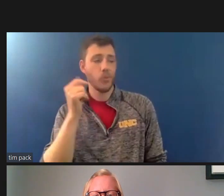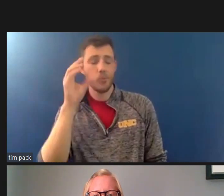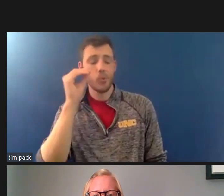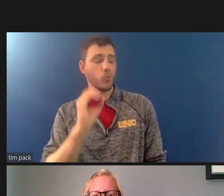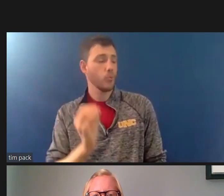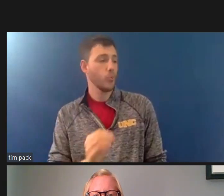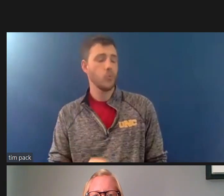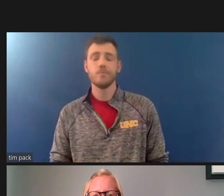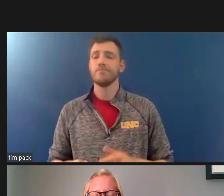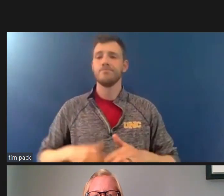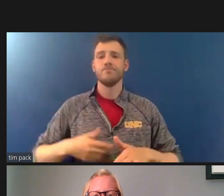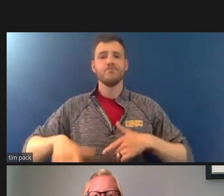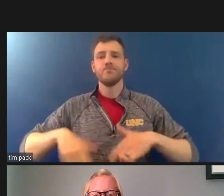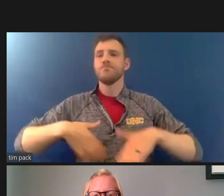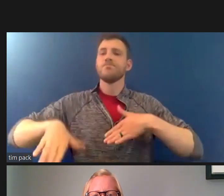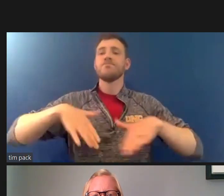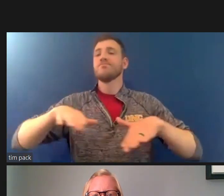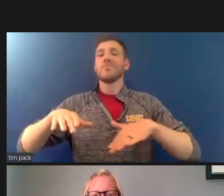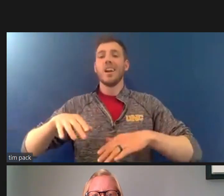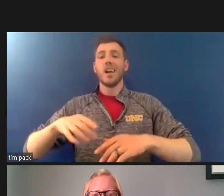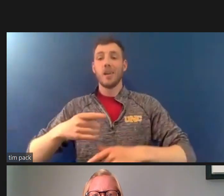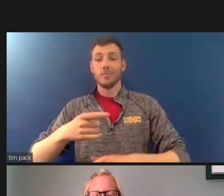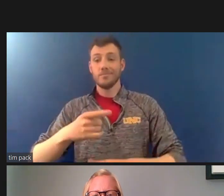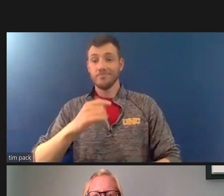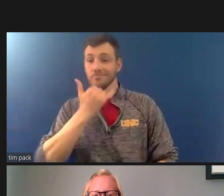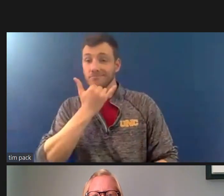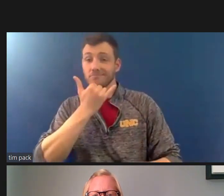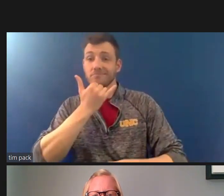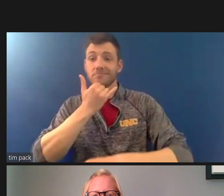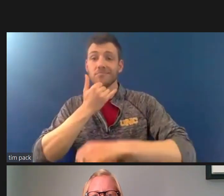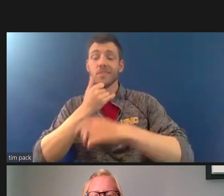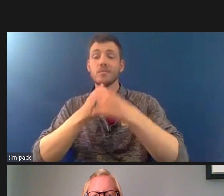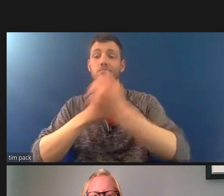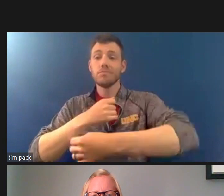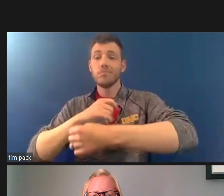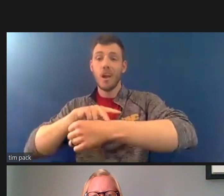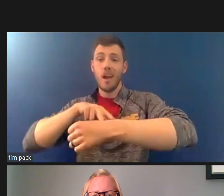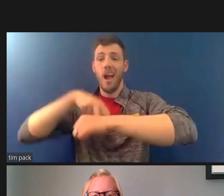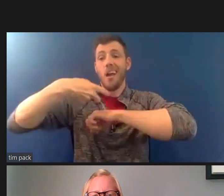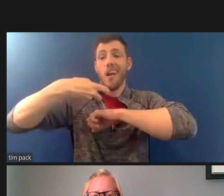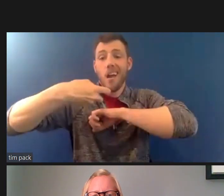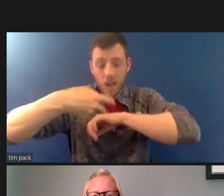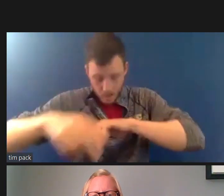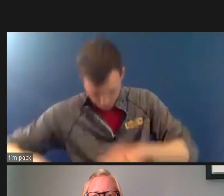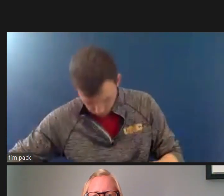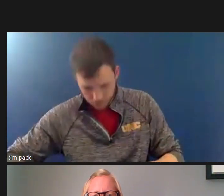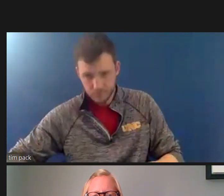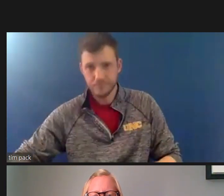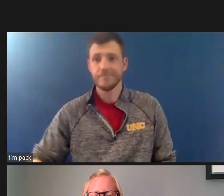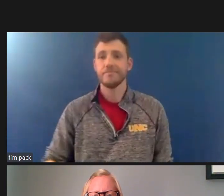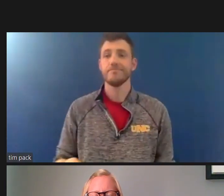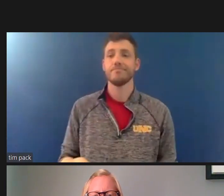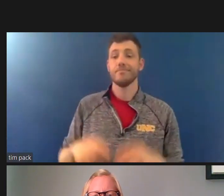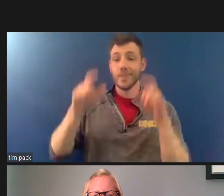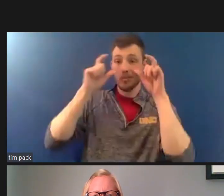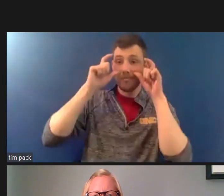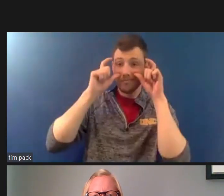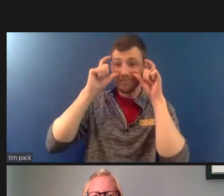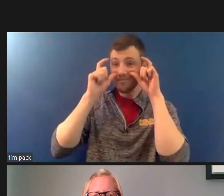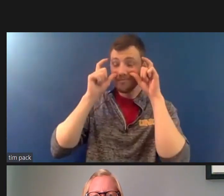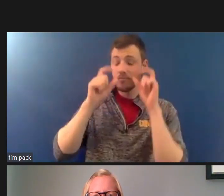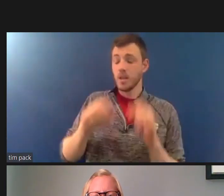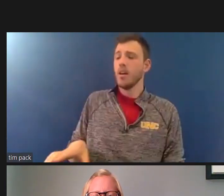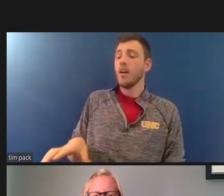he tripped over a branch and came down with a crash. The fat boy stood by him, breathing hard. "My auntie told me not to run,"